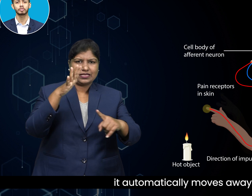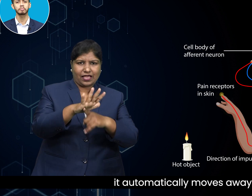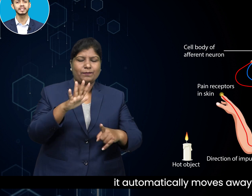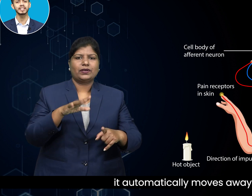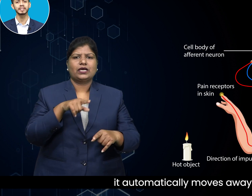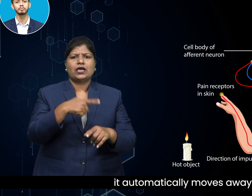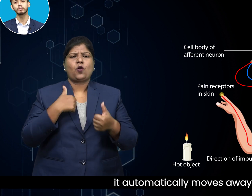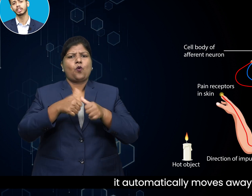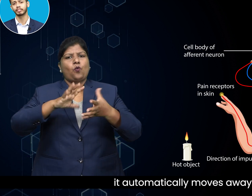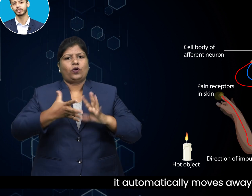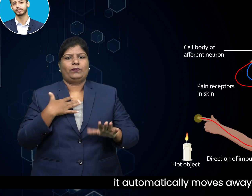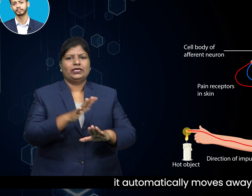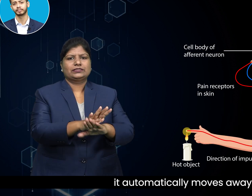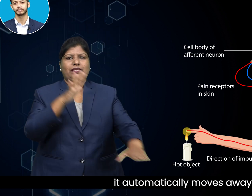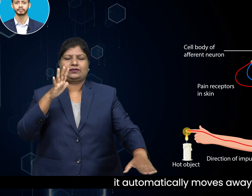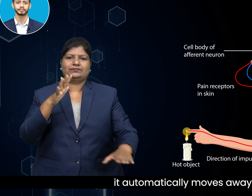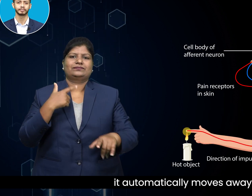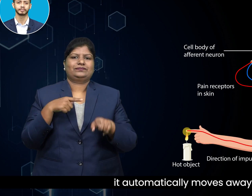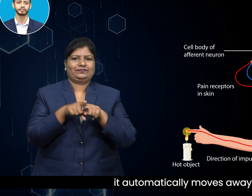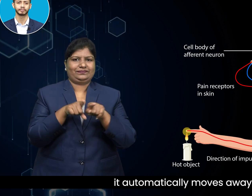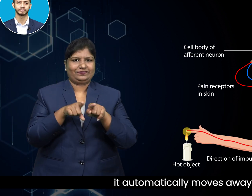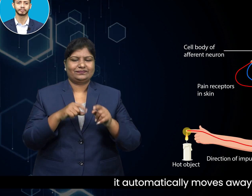it automatically moves away.